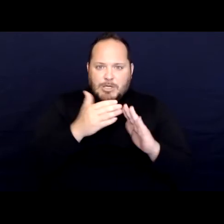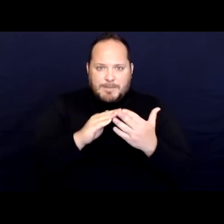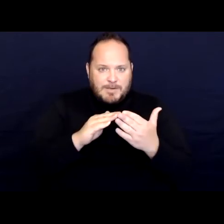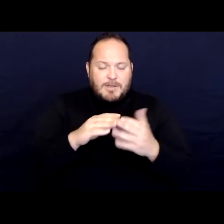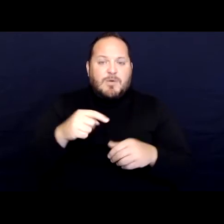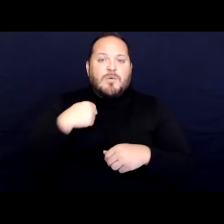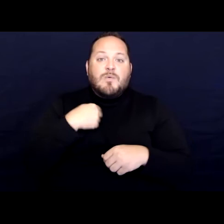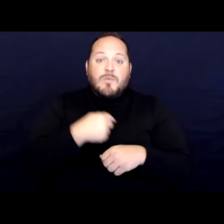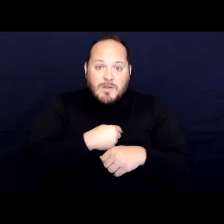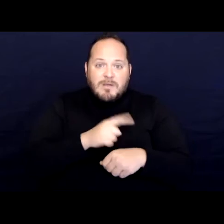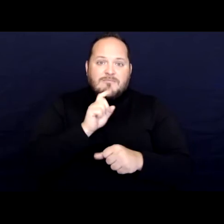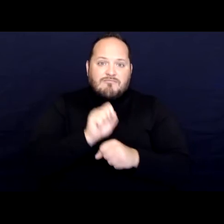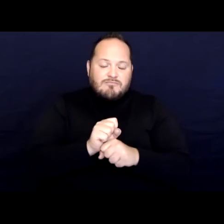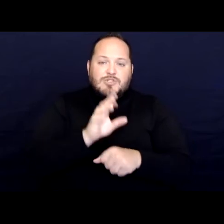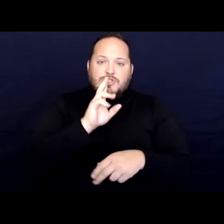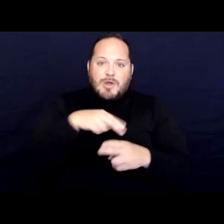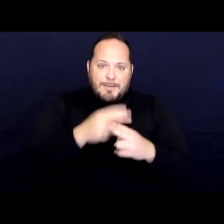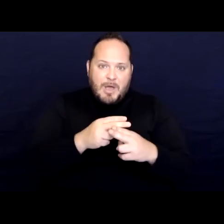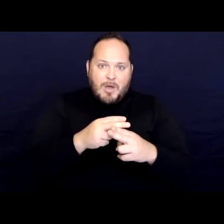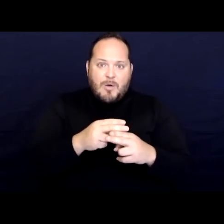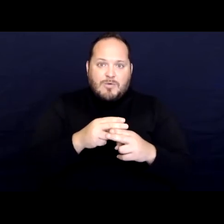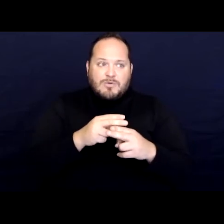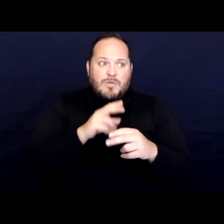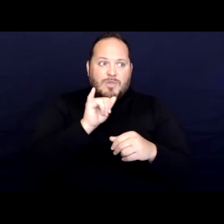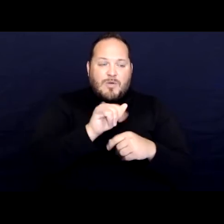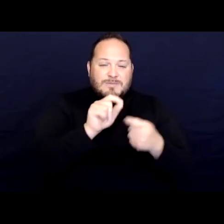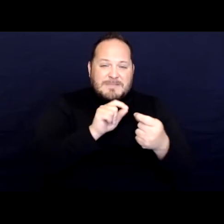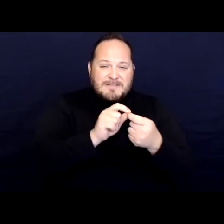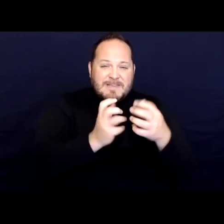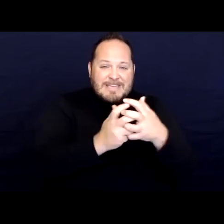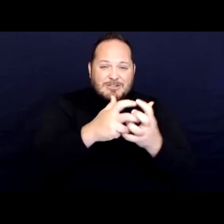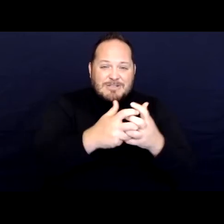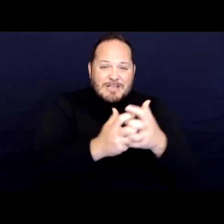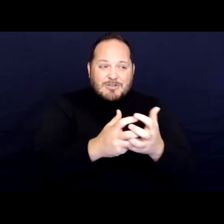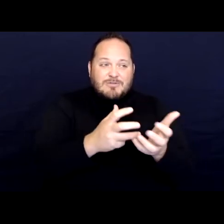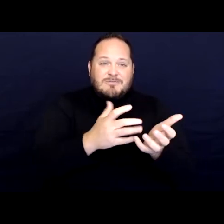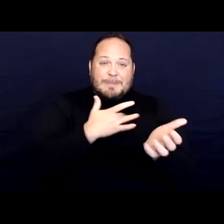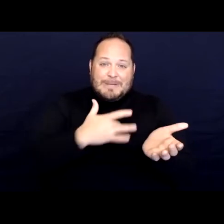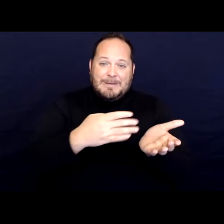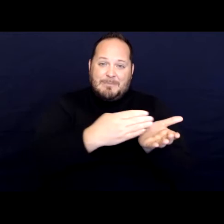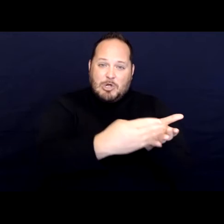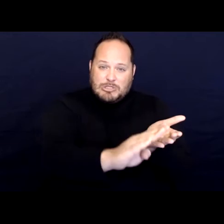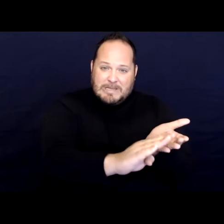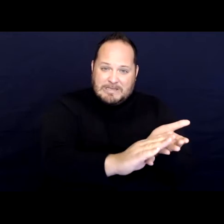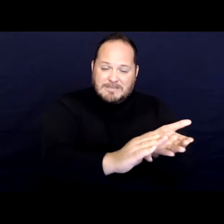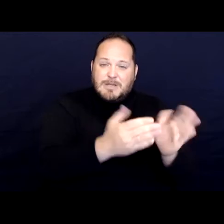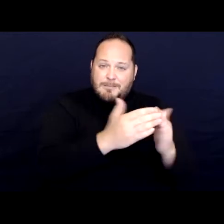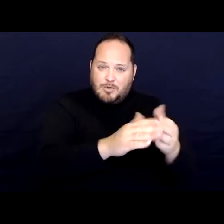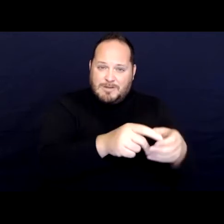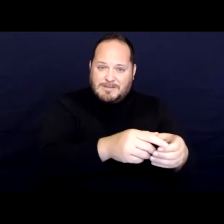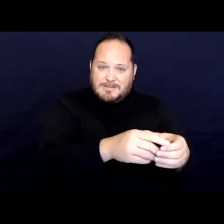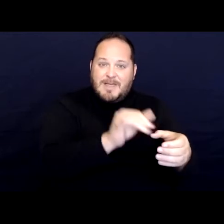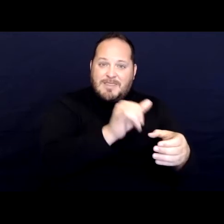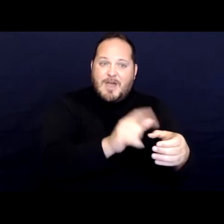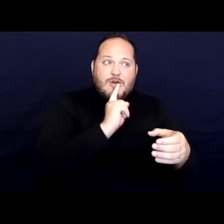We were talking about those intersectional marginalized communities that existed within our